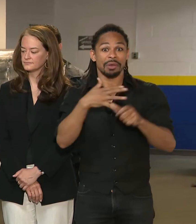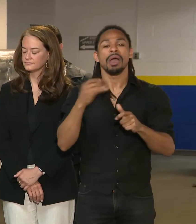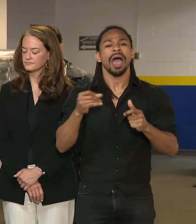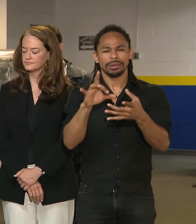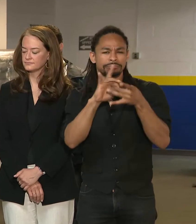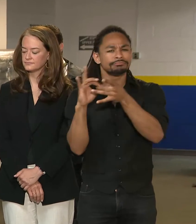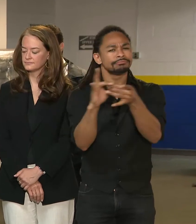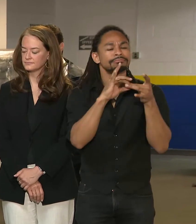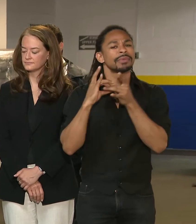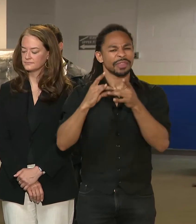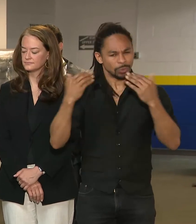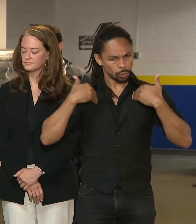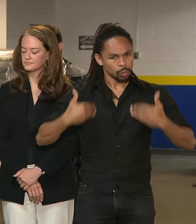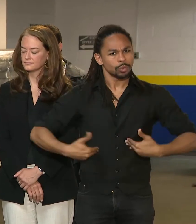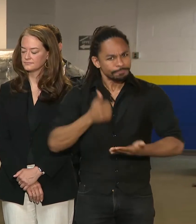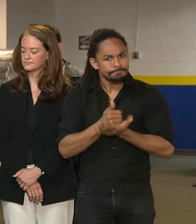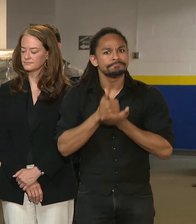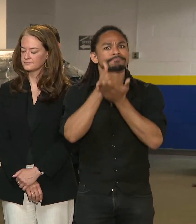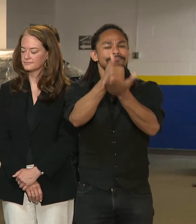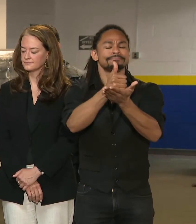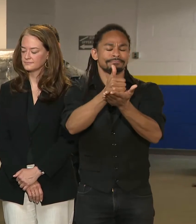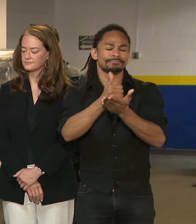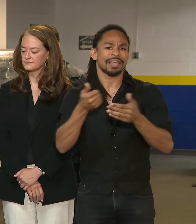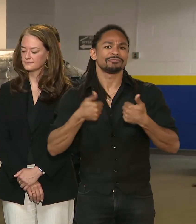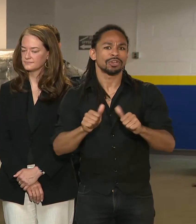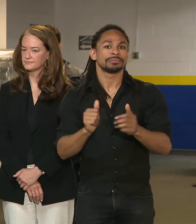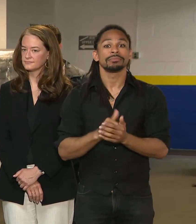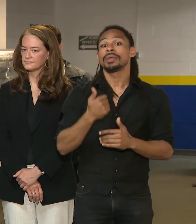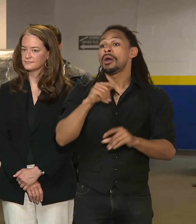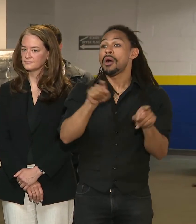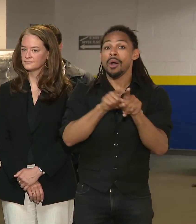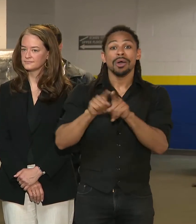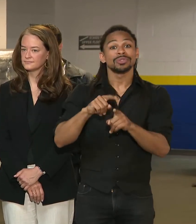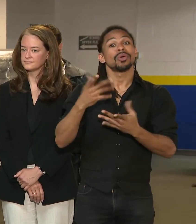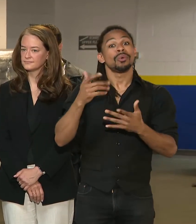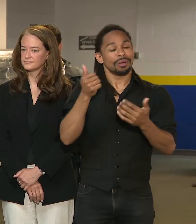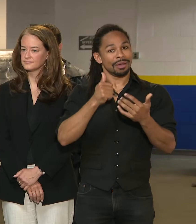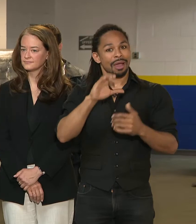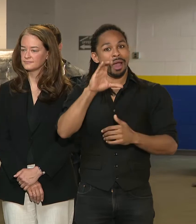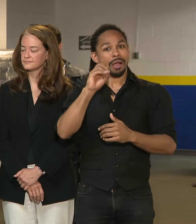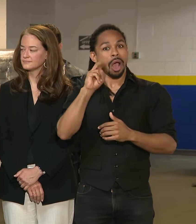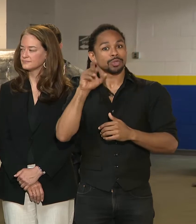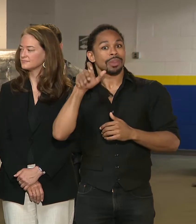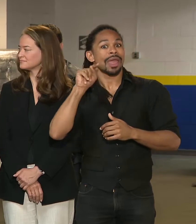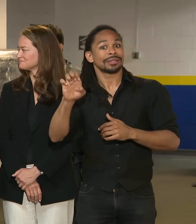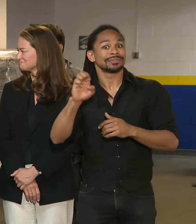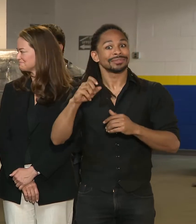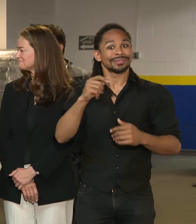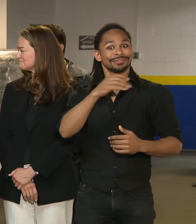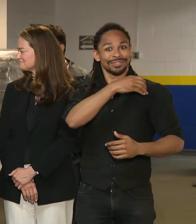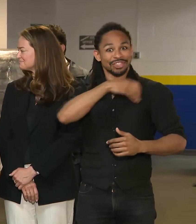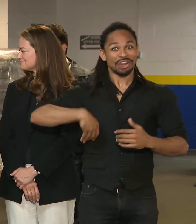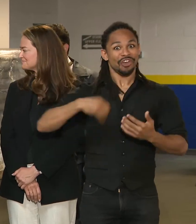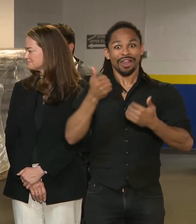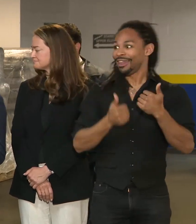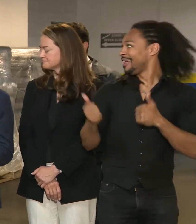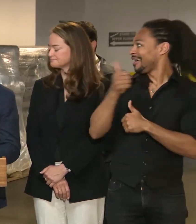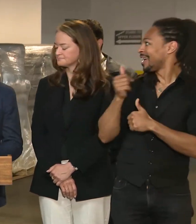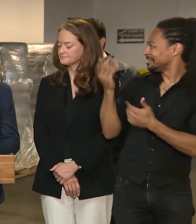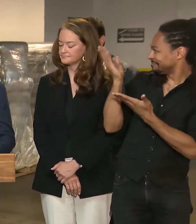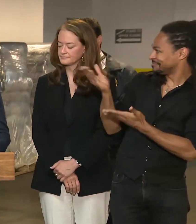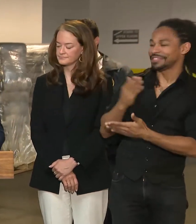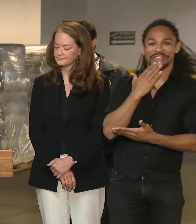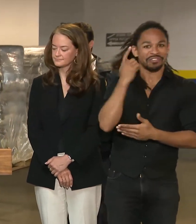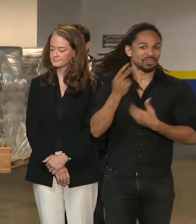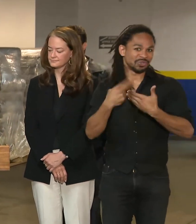efforts. I'd also like to extend a warm welcome to the Consul General for being here with us today. Consul General Holubov, thank you for joining